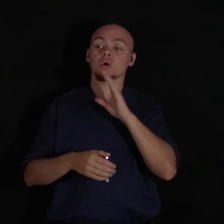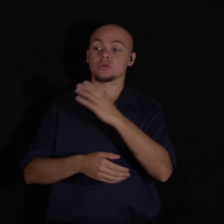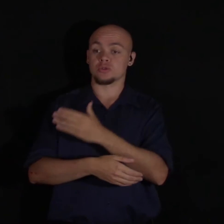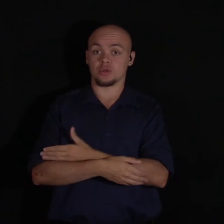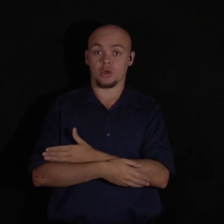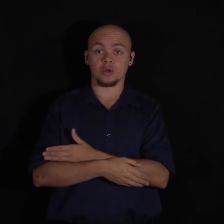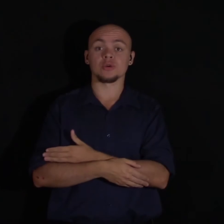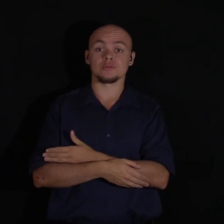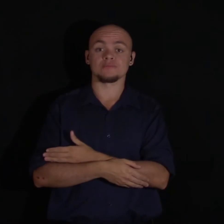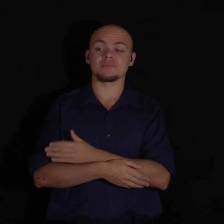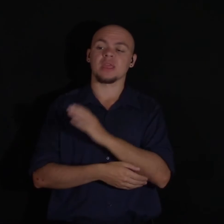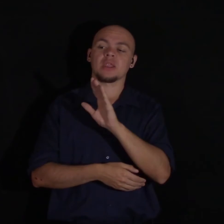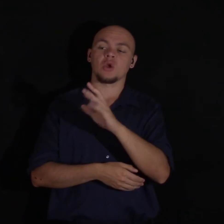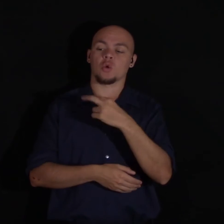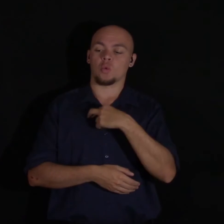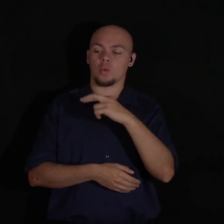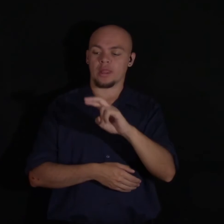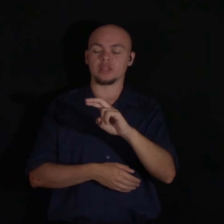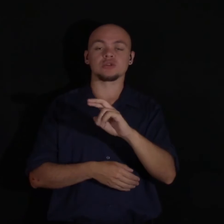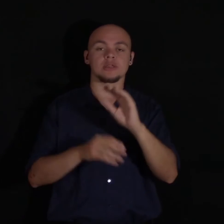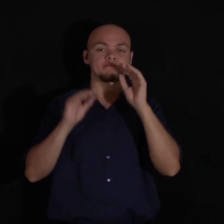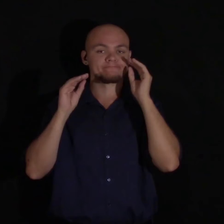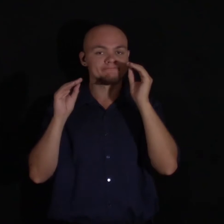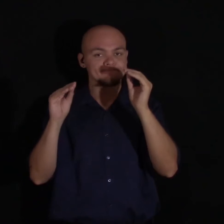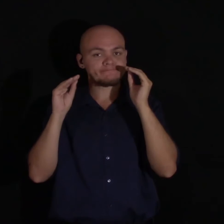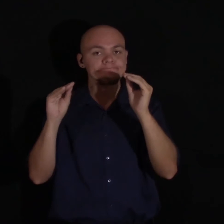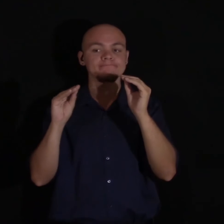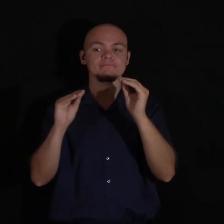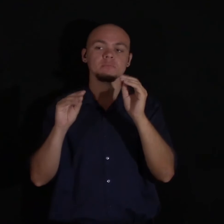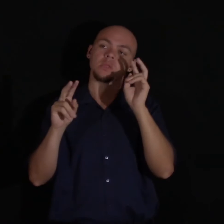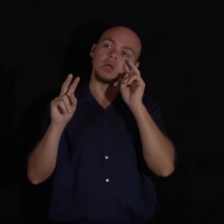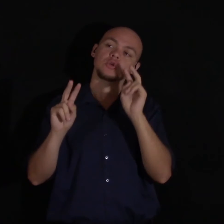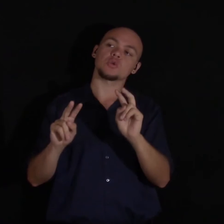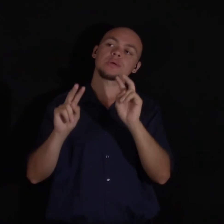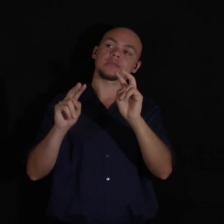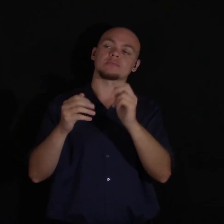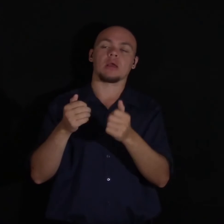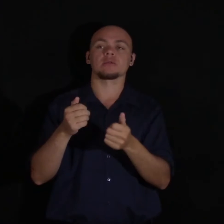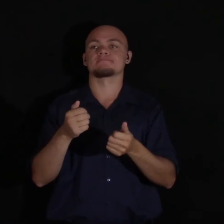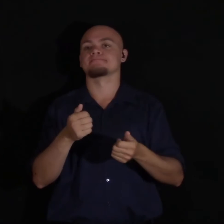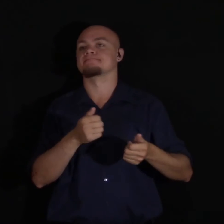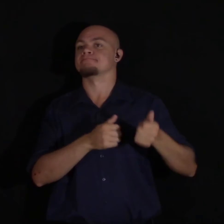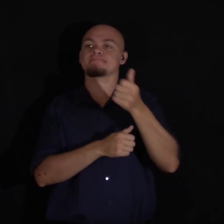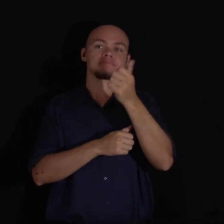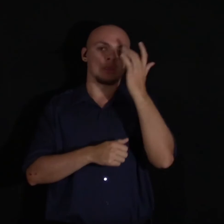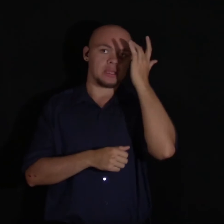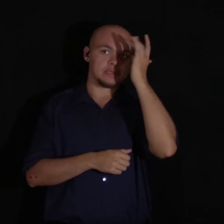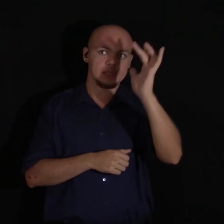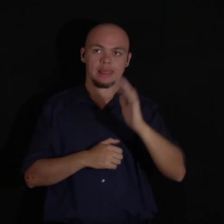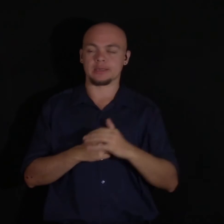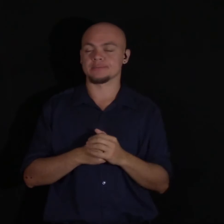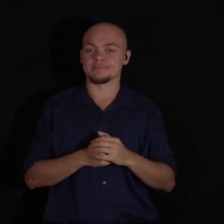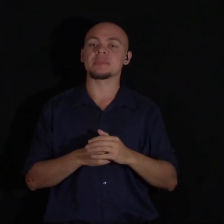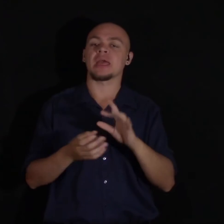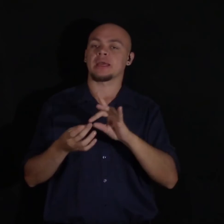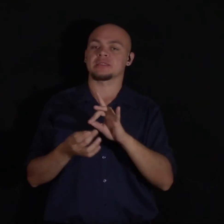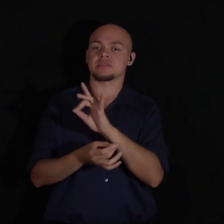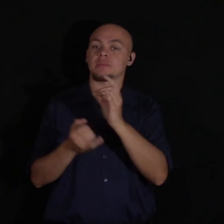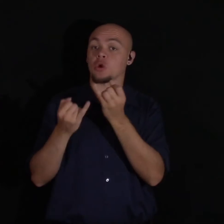her religion, and taught her to aspire to higher powers of intellect and an independence of spirit forbidden to the